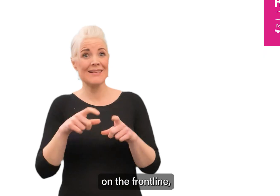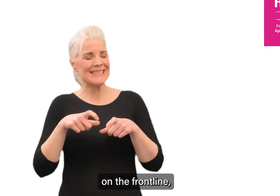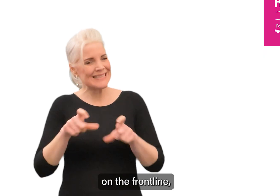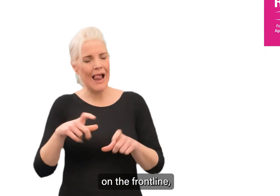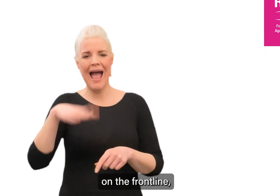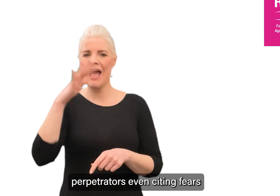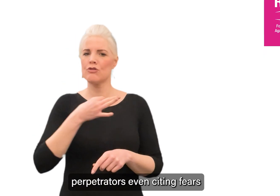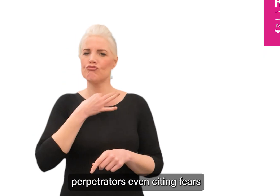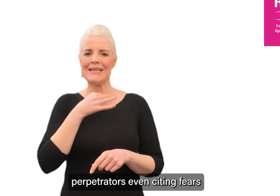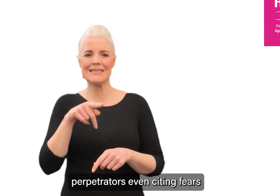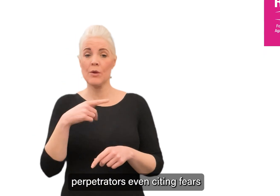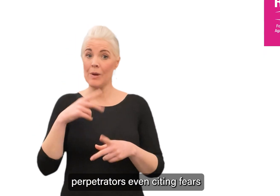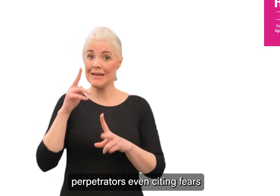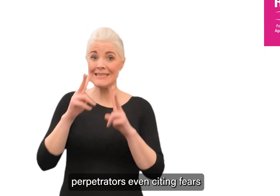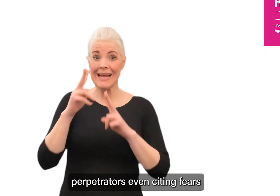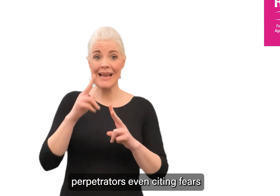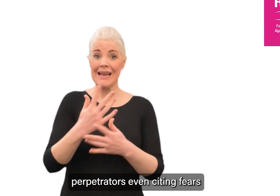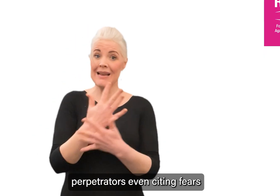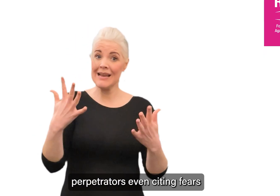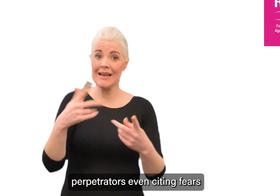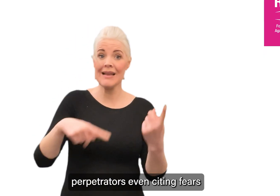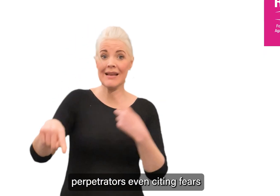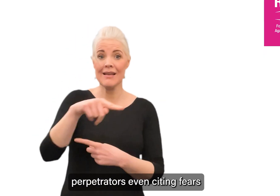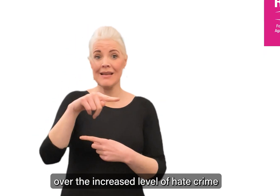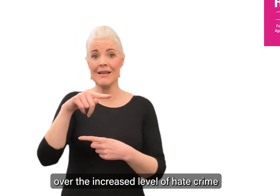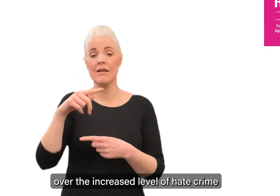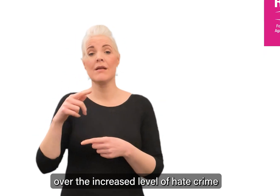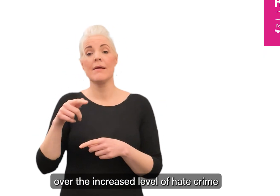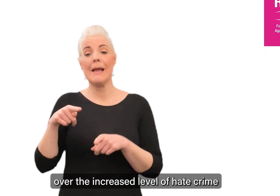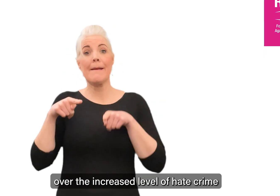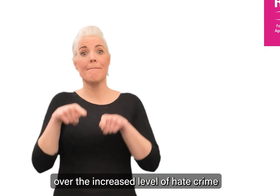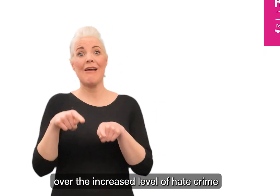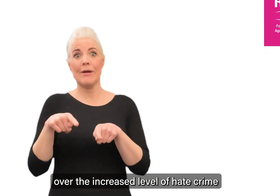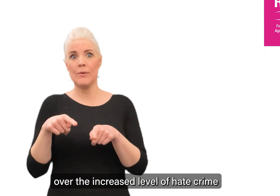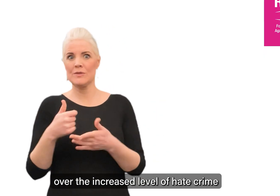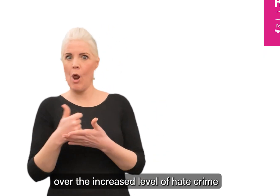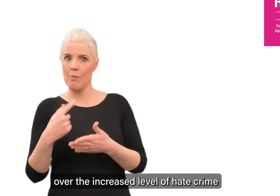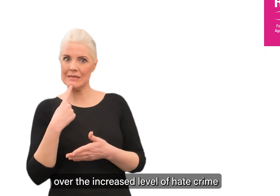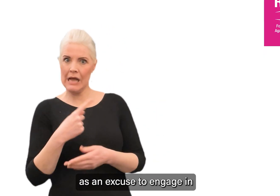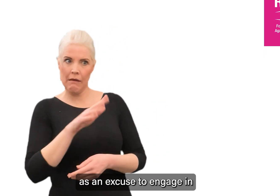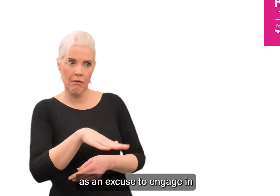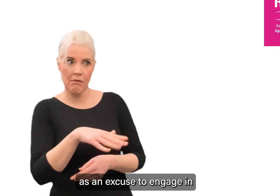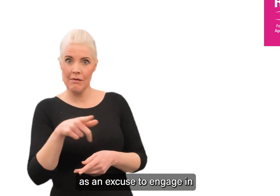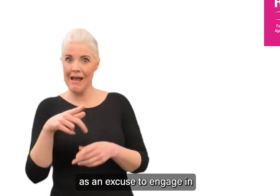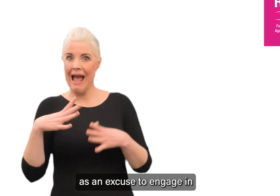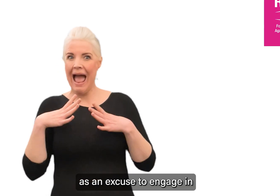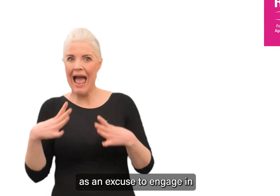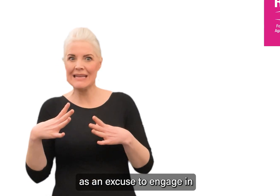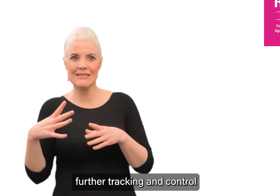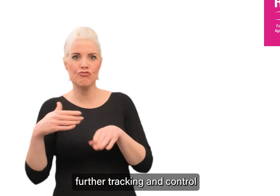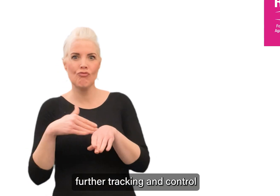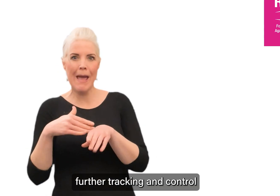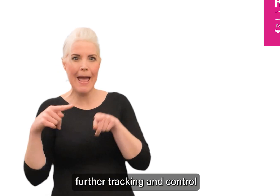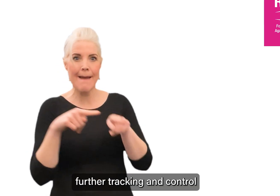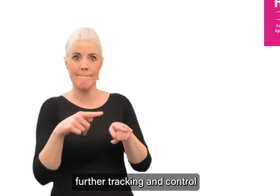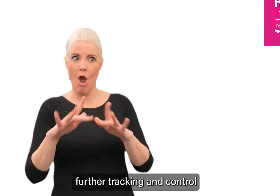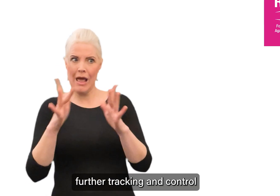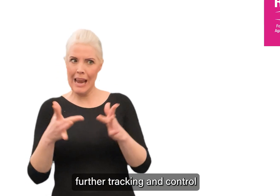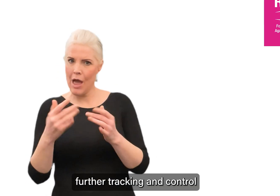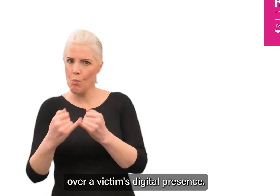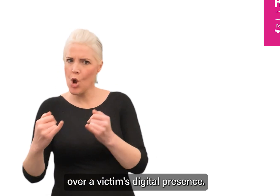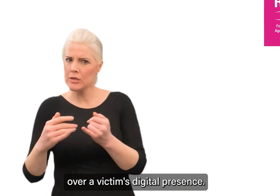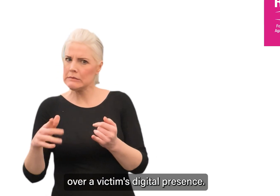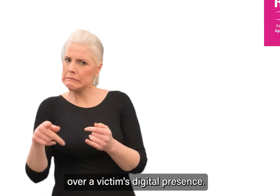anecdotally on the front line perpetrators even citing fears over the increased level of hate crime as an excuse to engage in further tracking